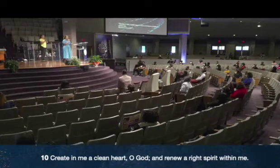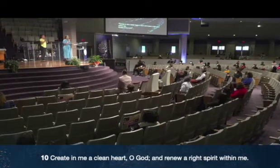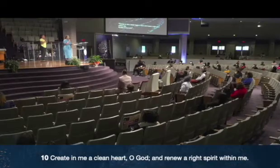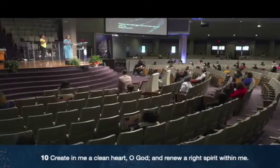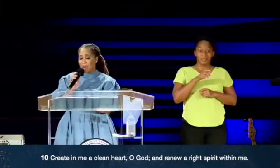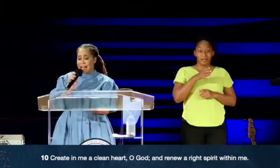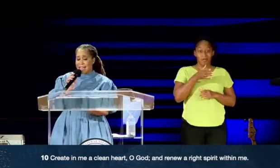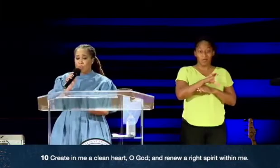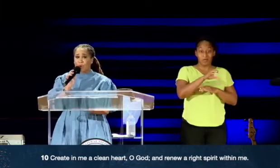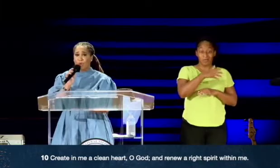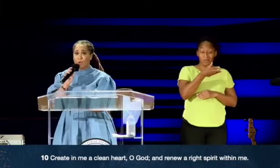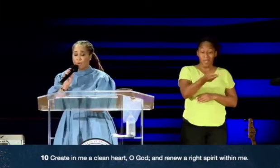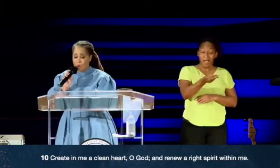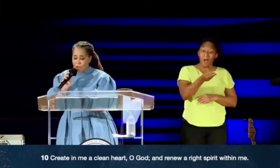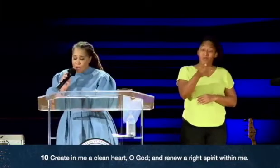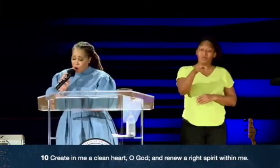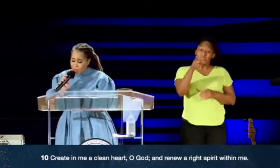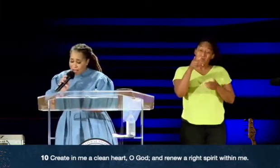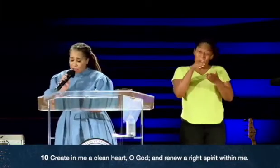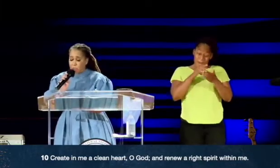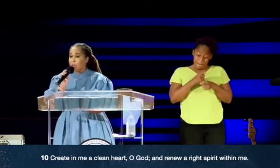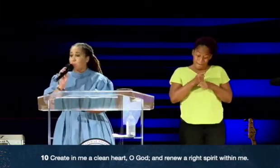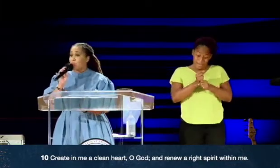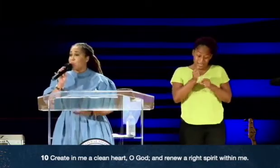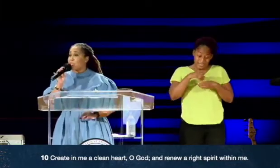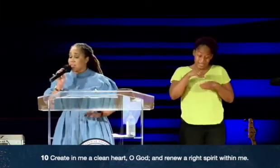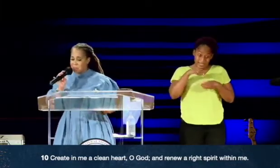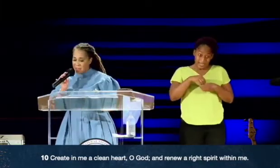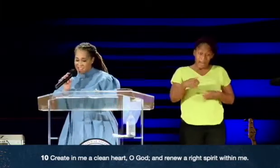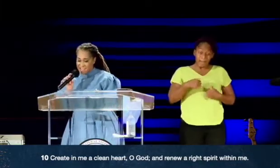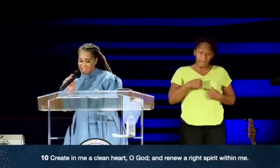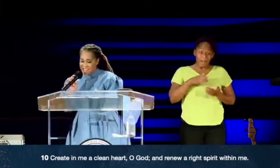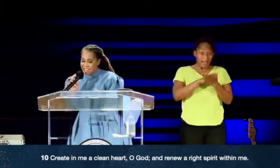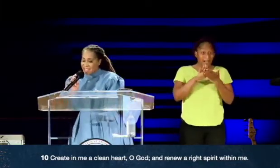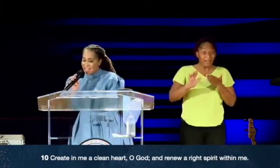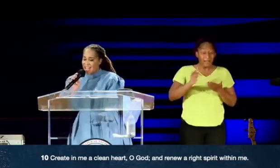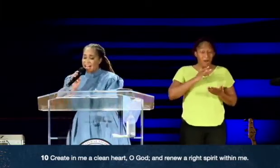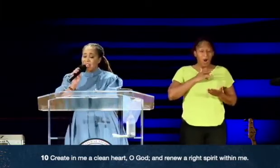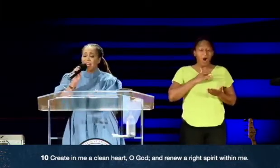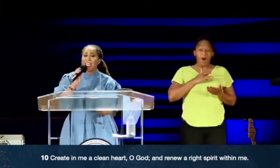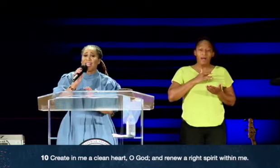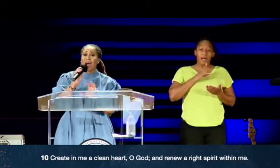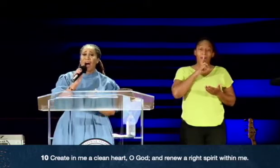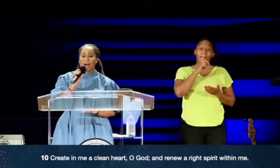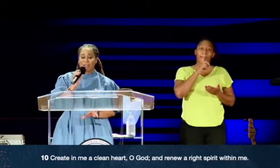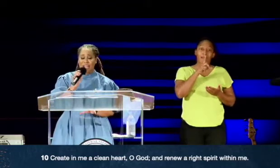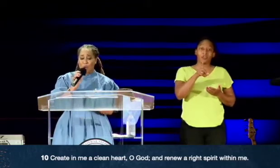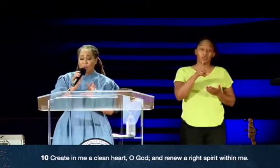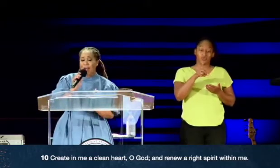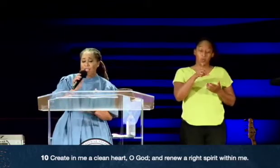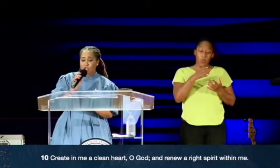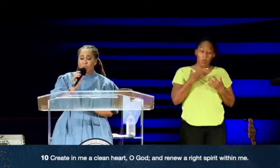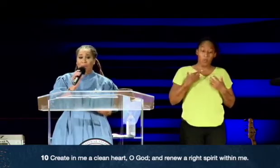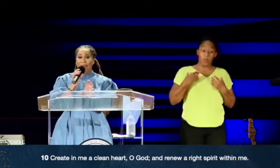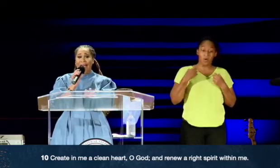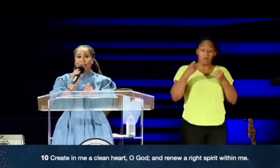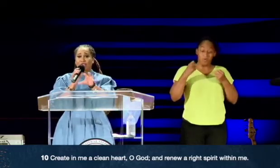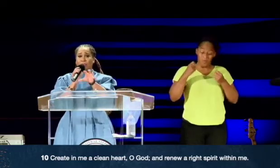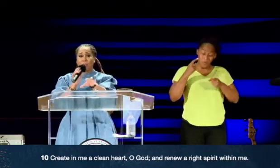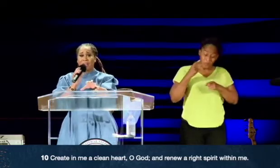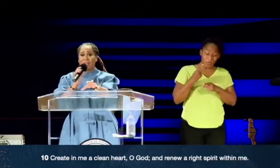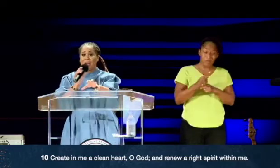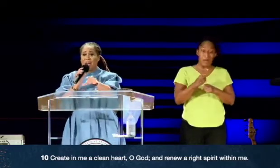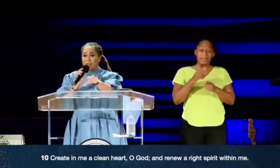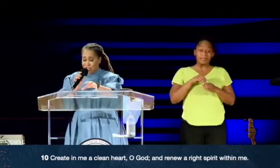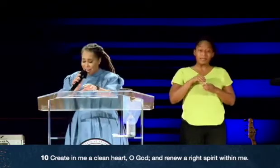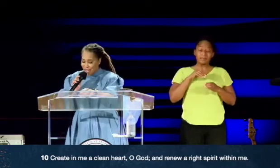me a clean heart, O God, and renew a right spirit within me. Yeah, yeah. A clean heart and a right spirit has